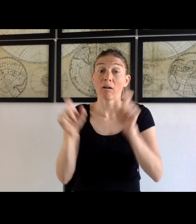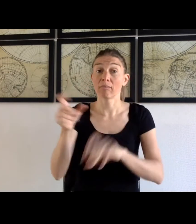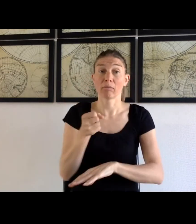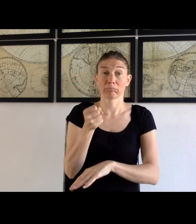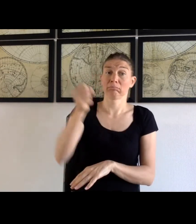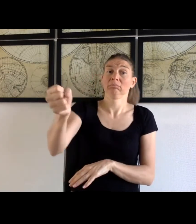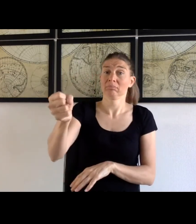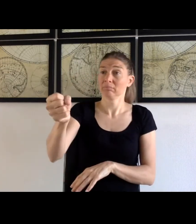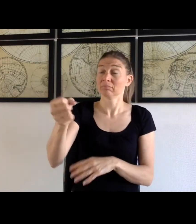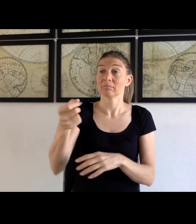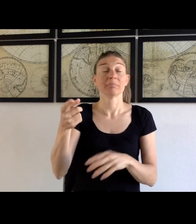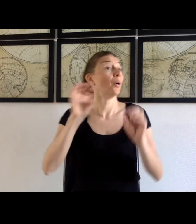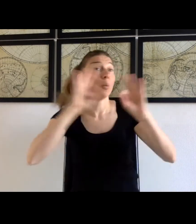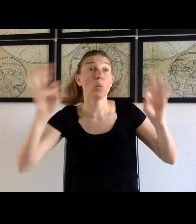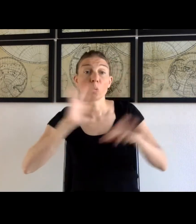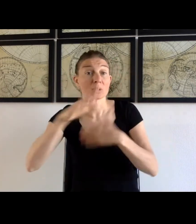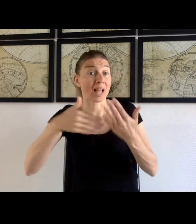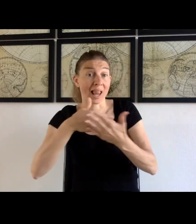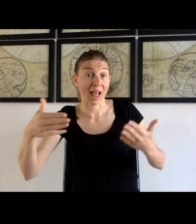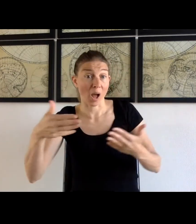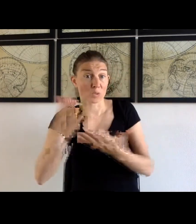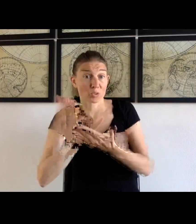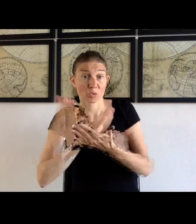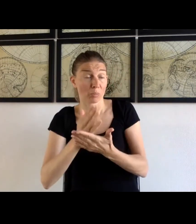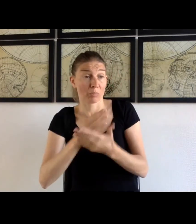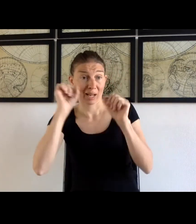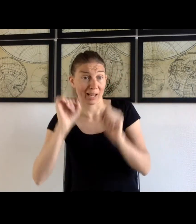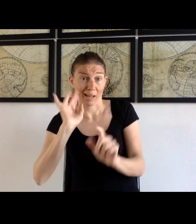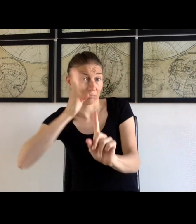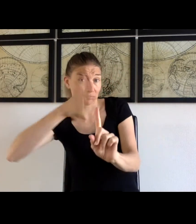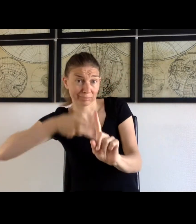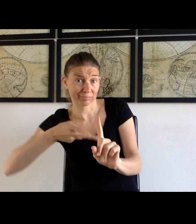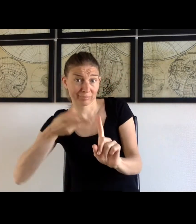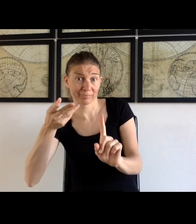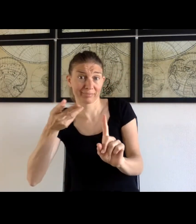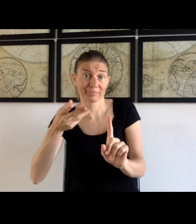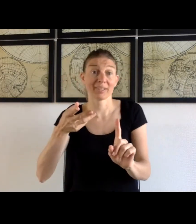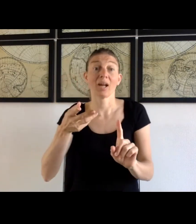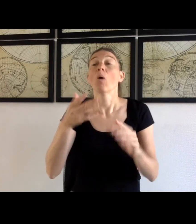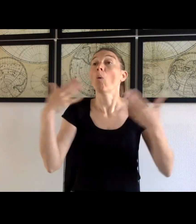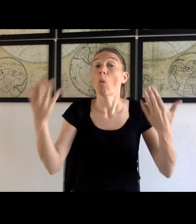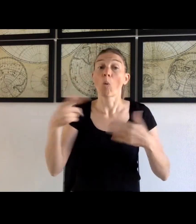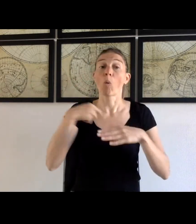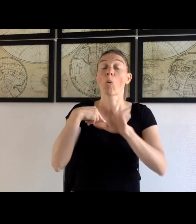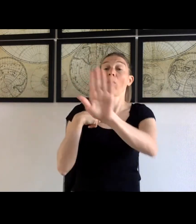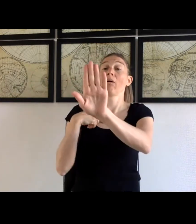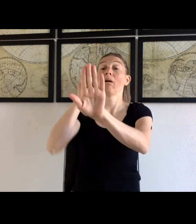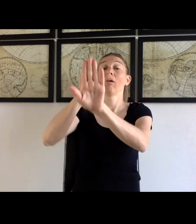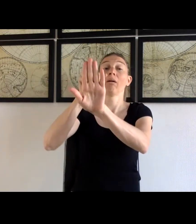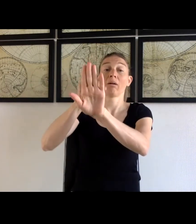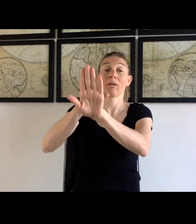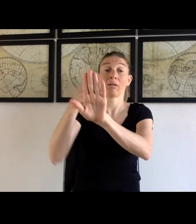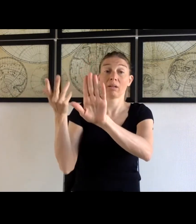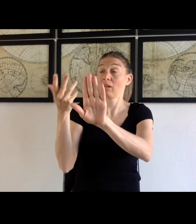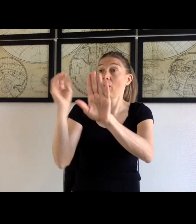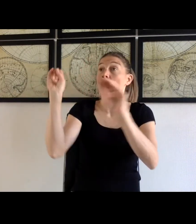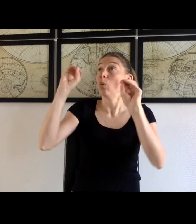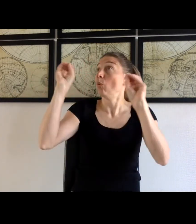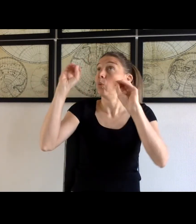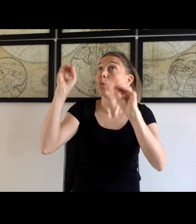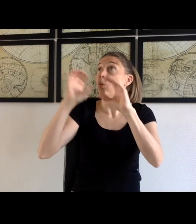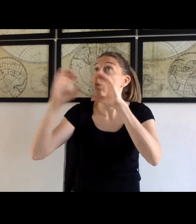sign language interpreter to do the assessment, or they cannot even communicate to open the door of the facility in which